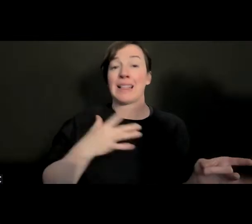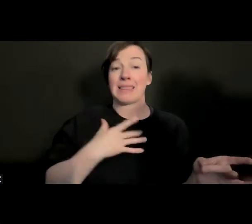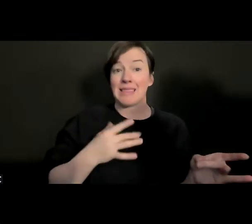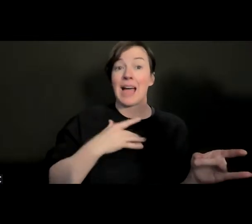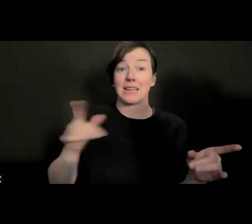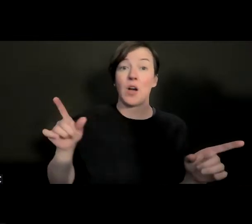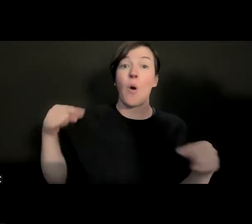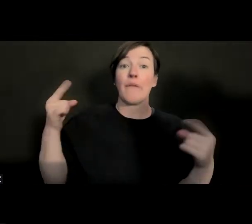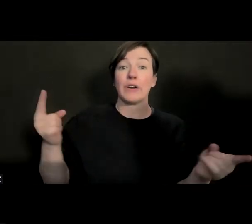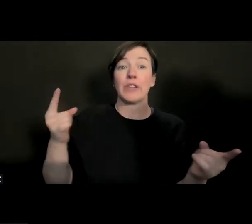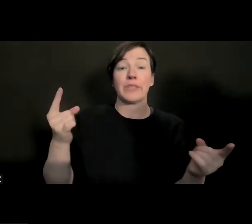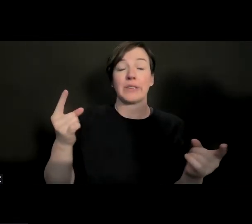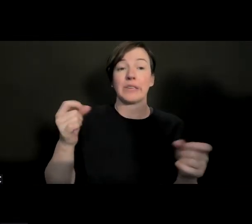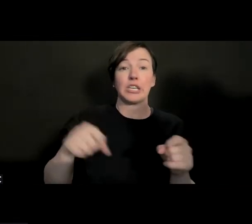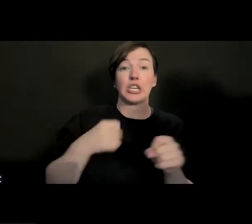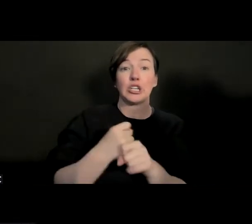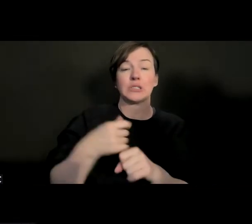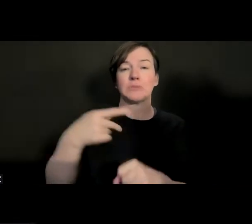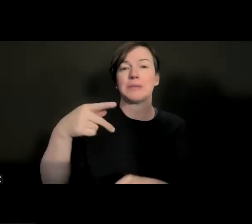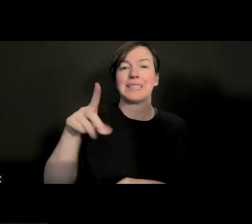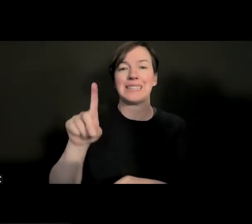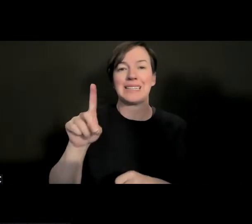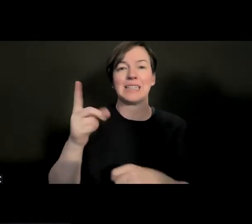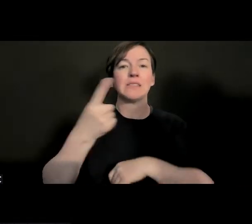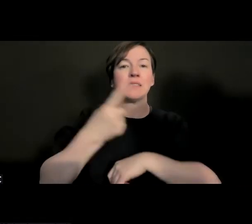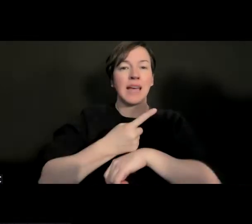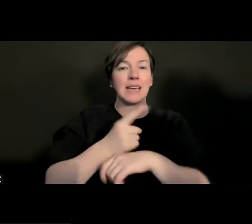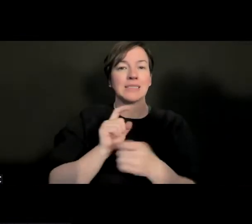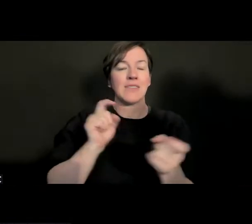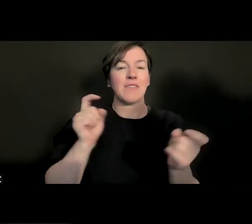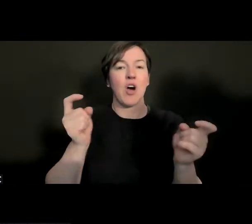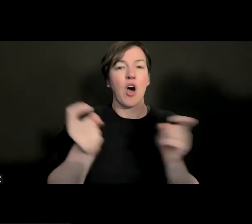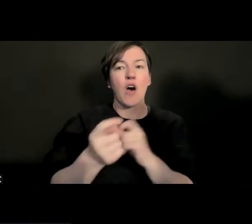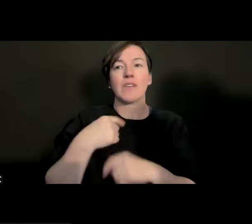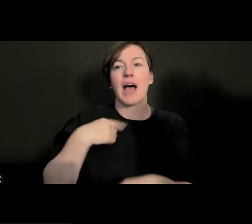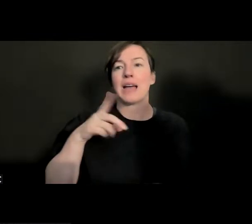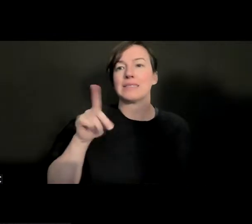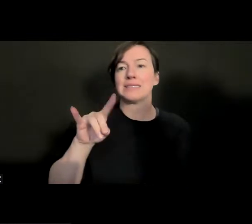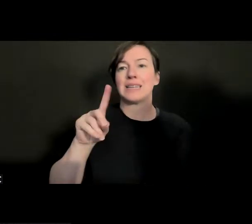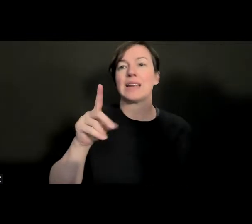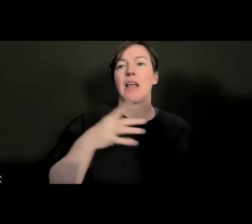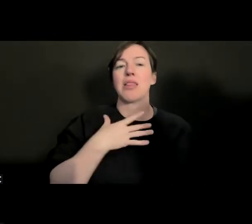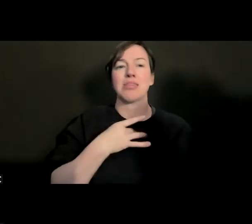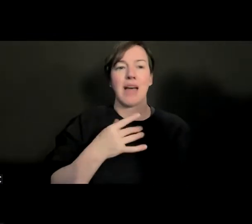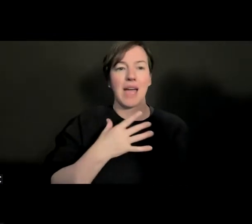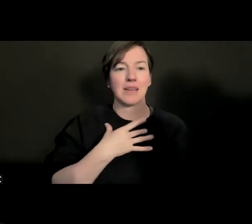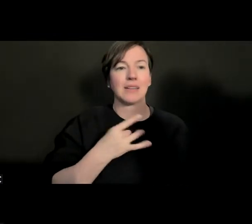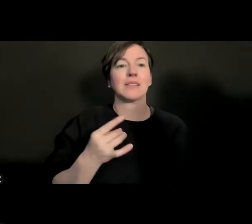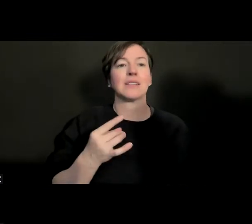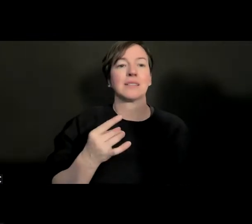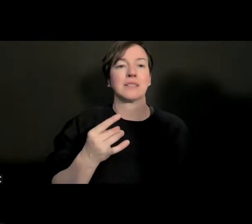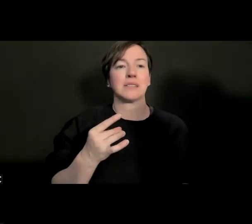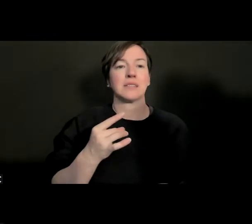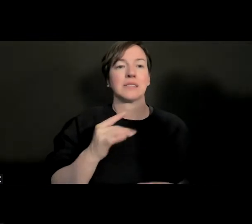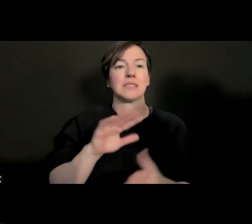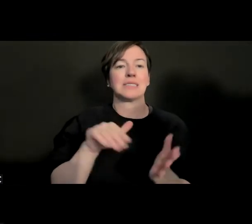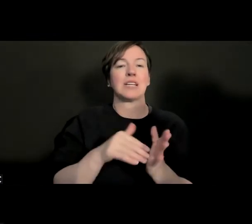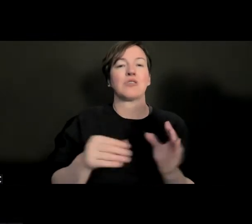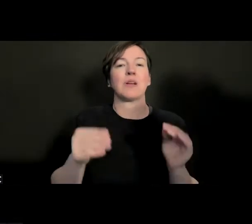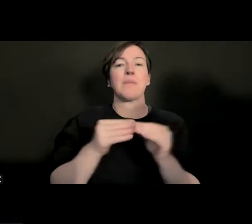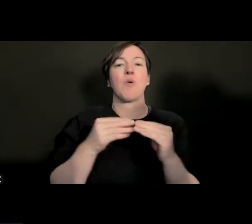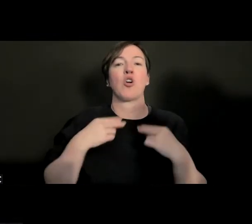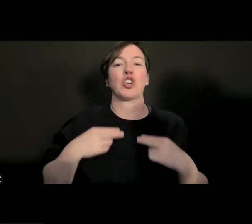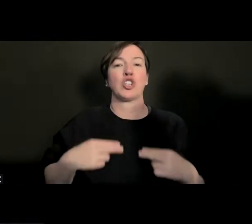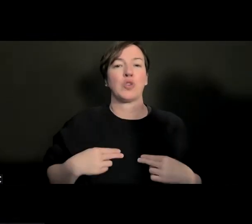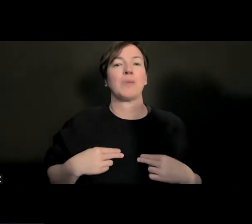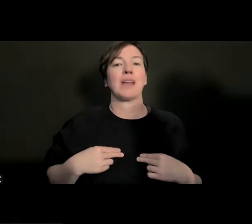years how PD days have evolved. I did like the centering it more around